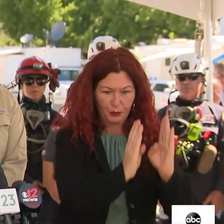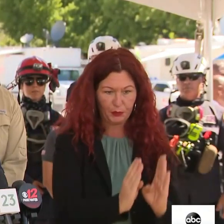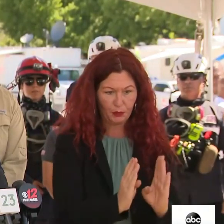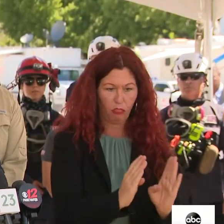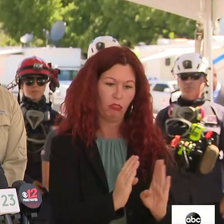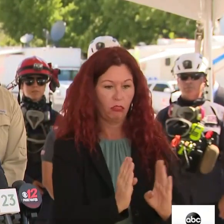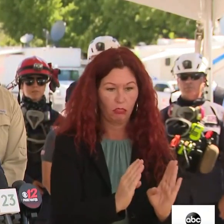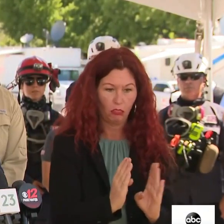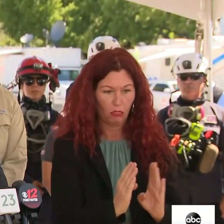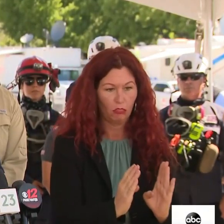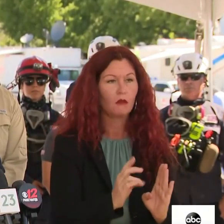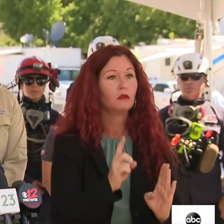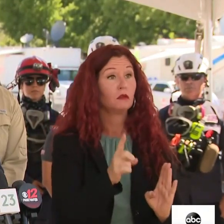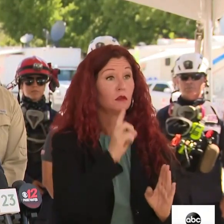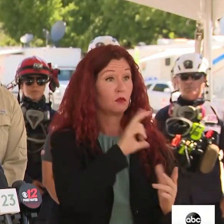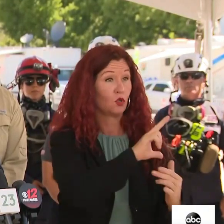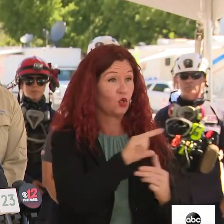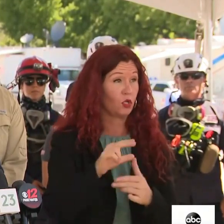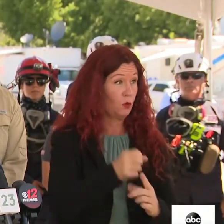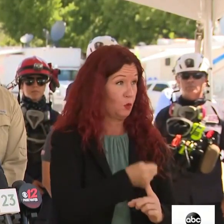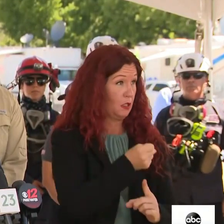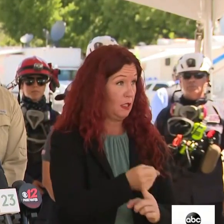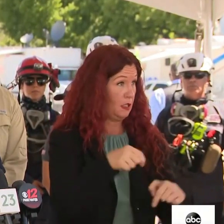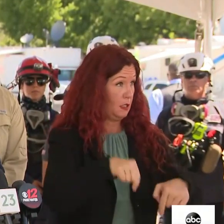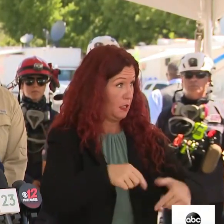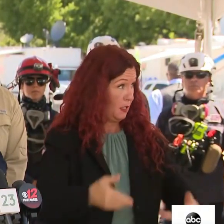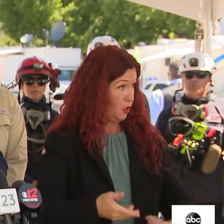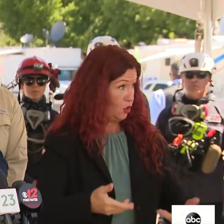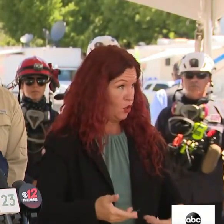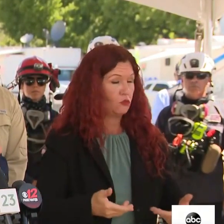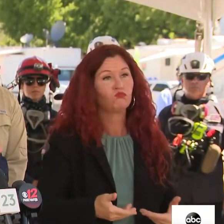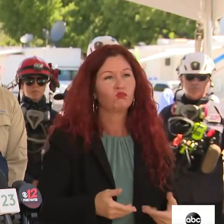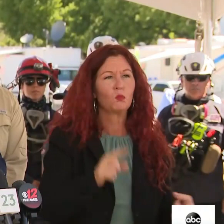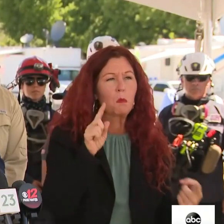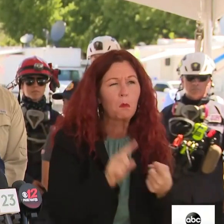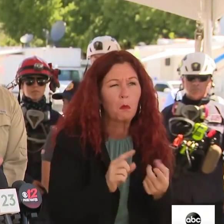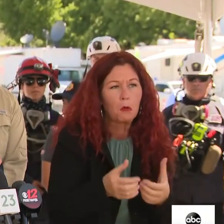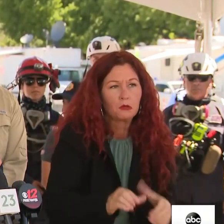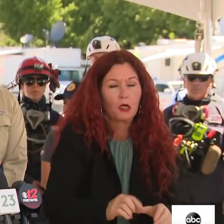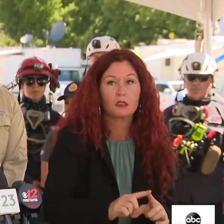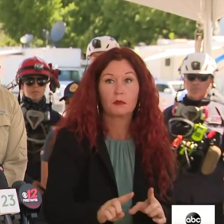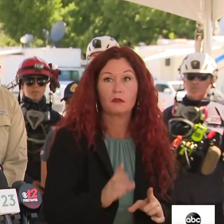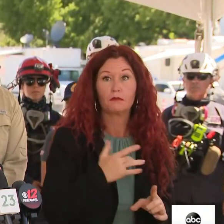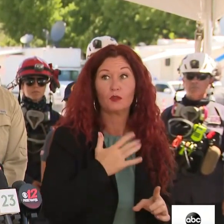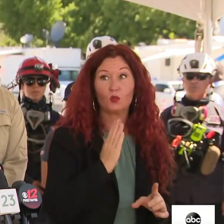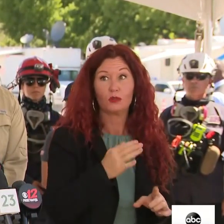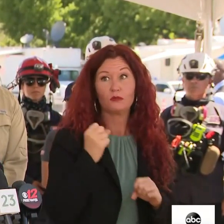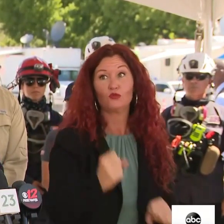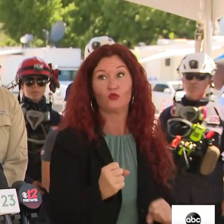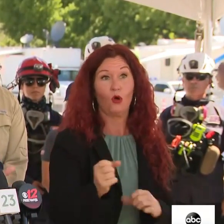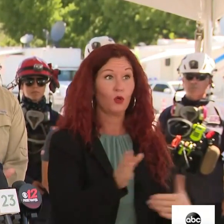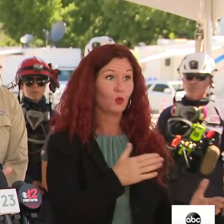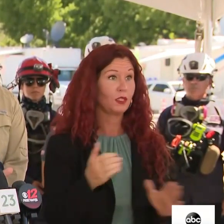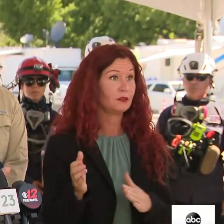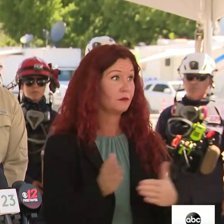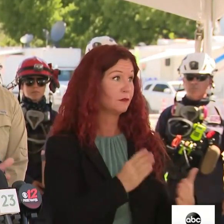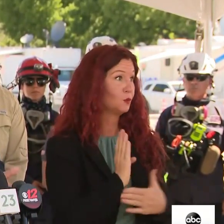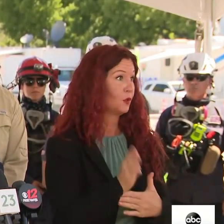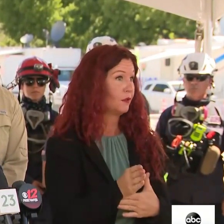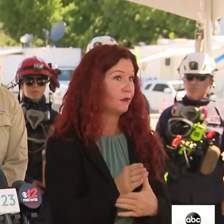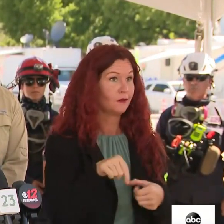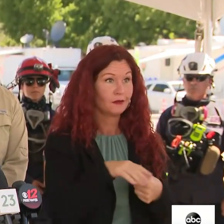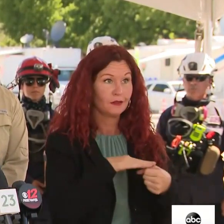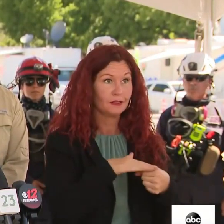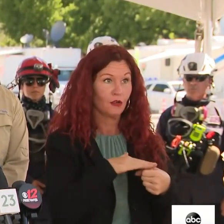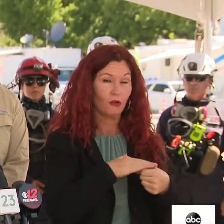is not likely to pass over this direction, you could feel gusts in this area. We don't know. It's